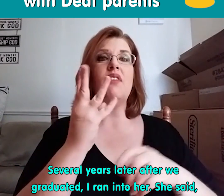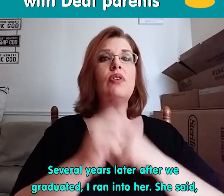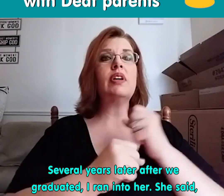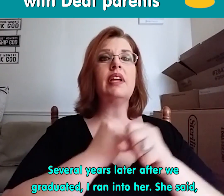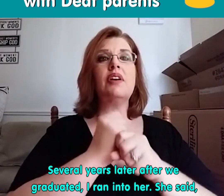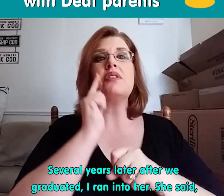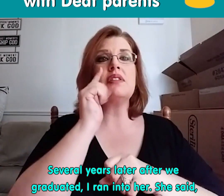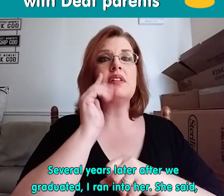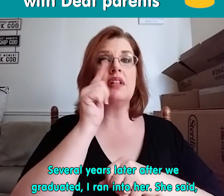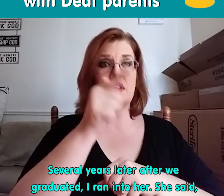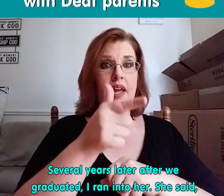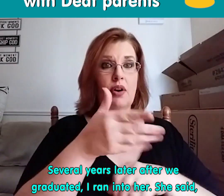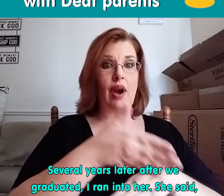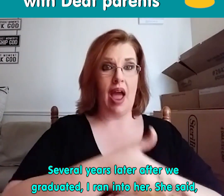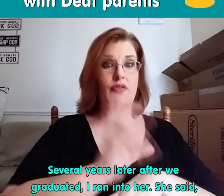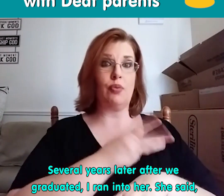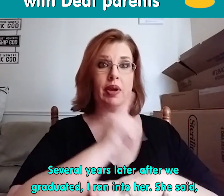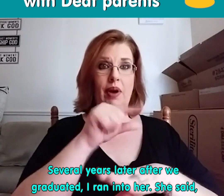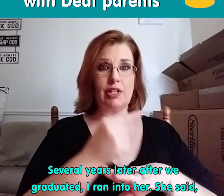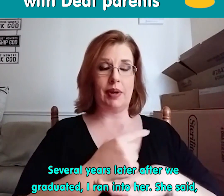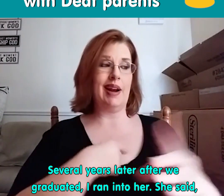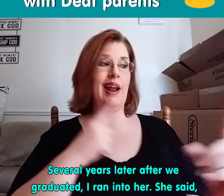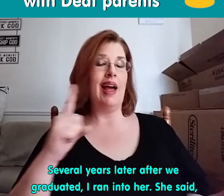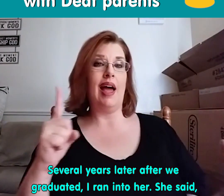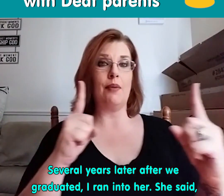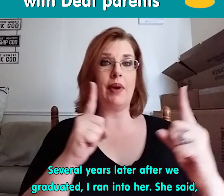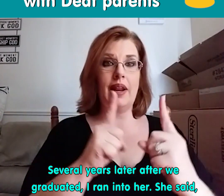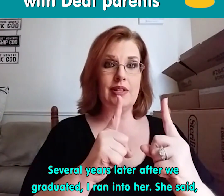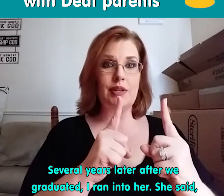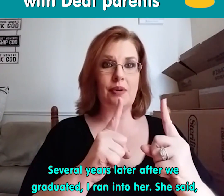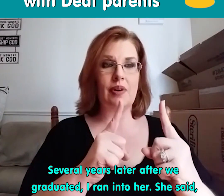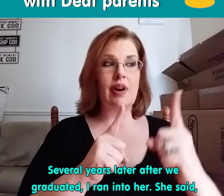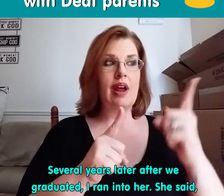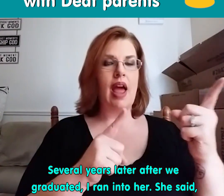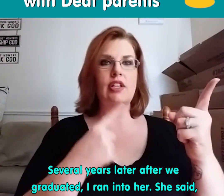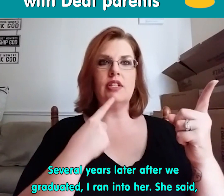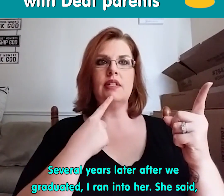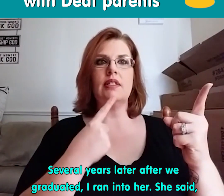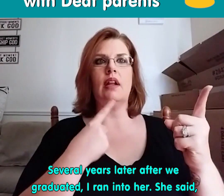Life was really hard, I thought, back when I was a kid.